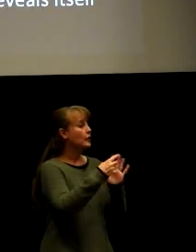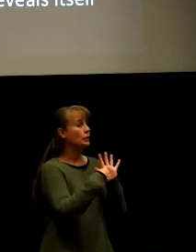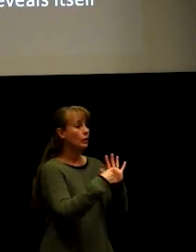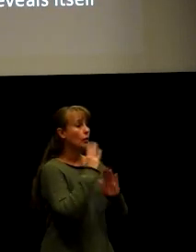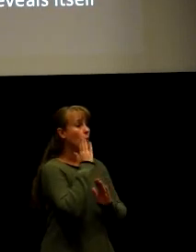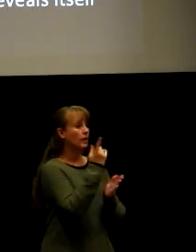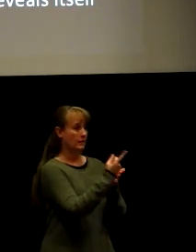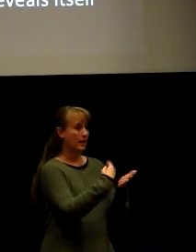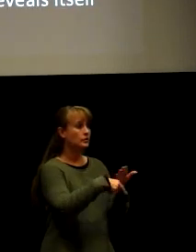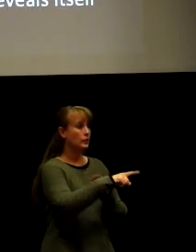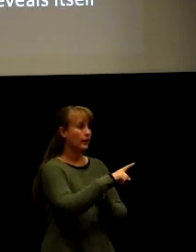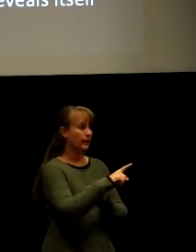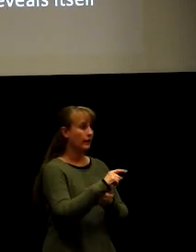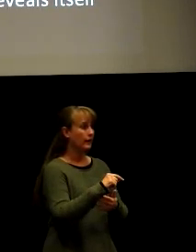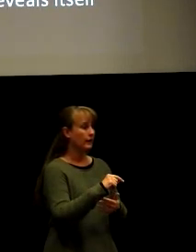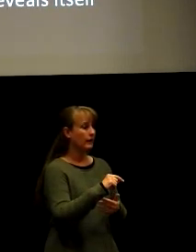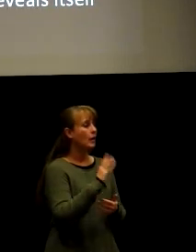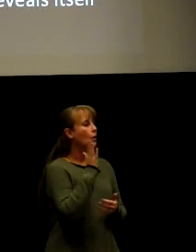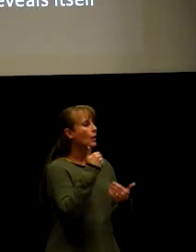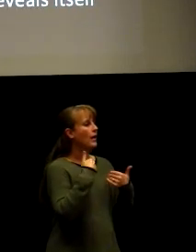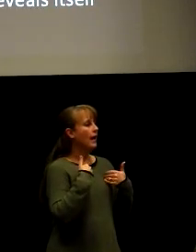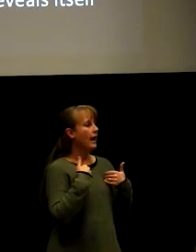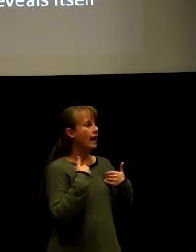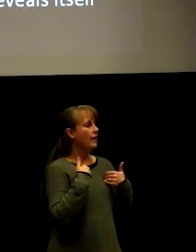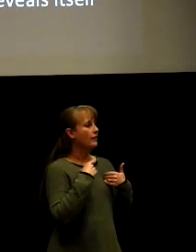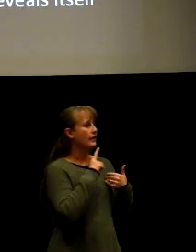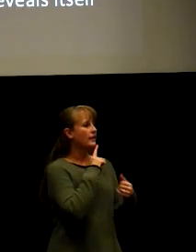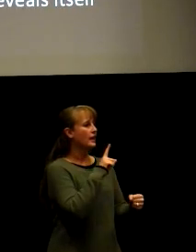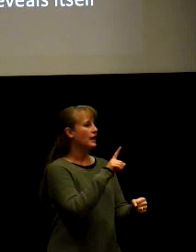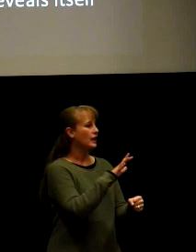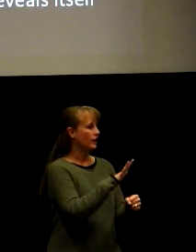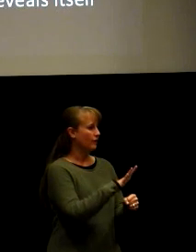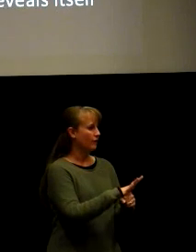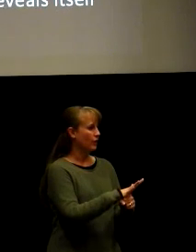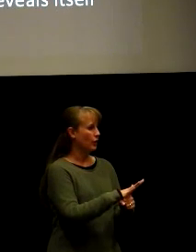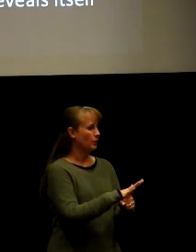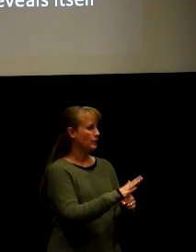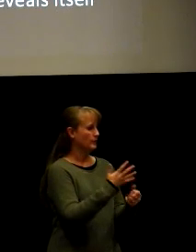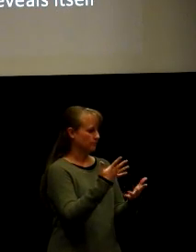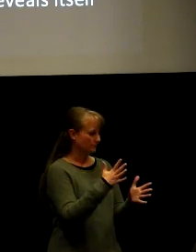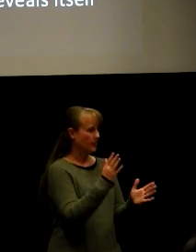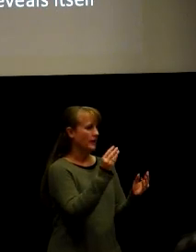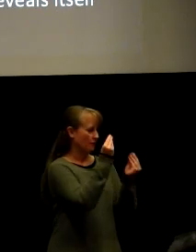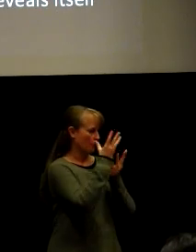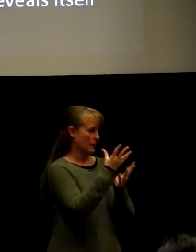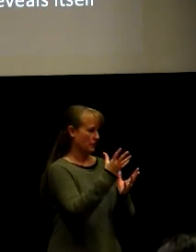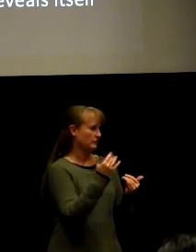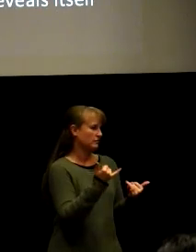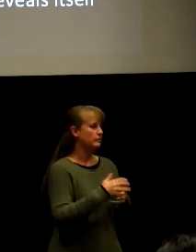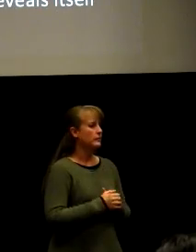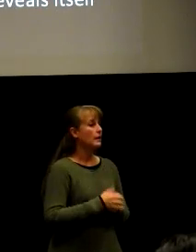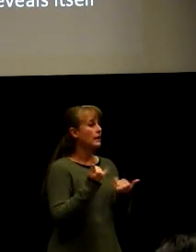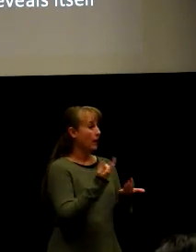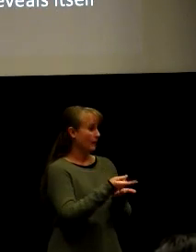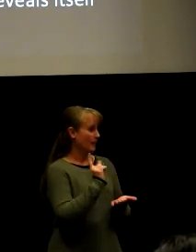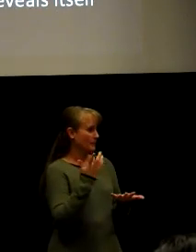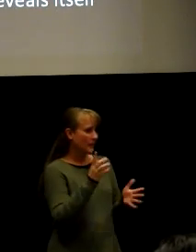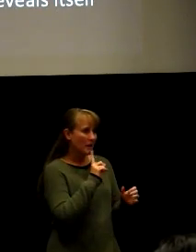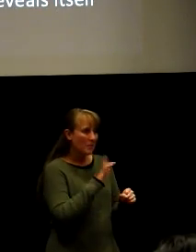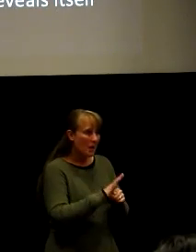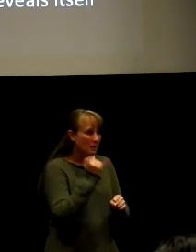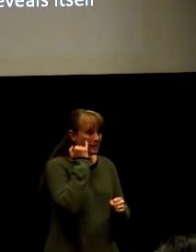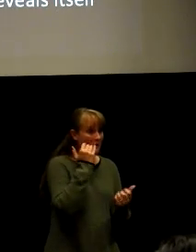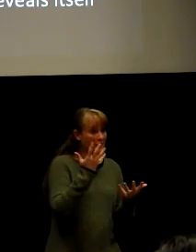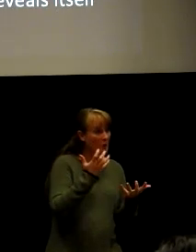available next week that'll have the confirmed information. Secondly, last week I promised you if you